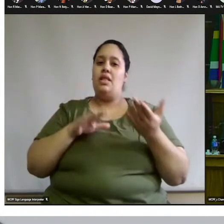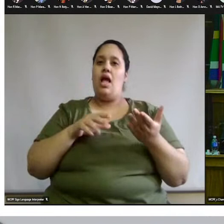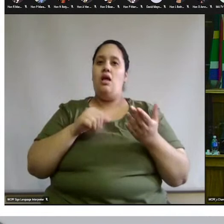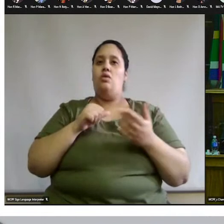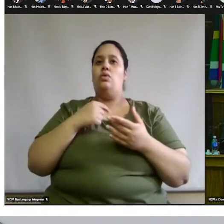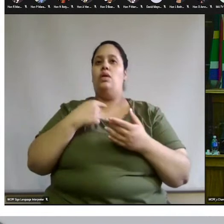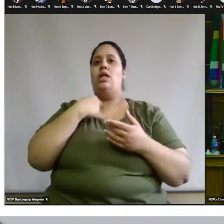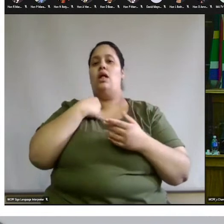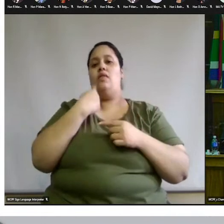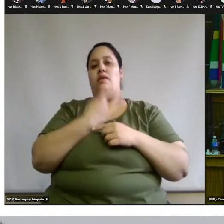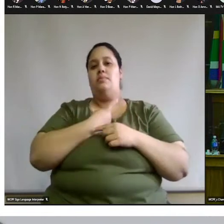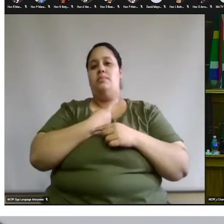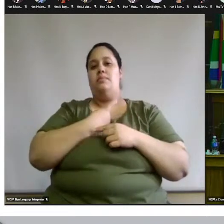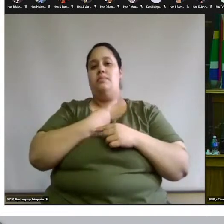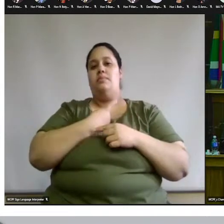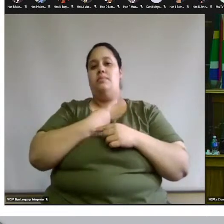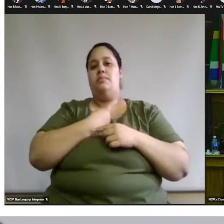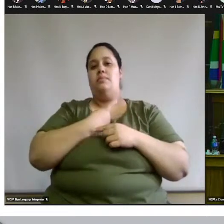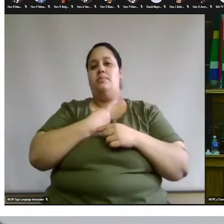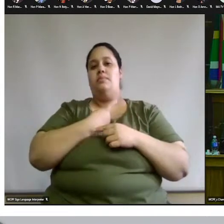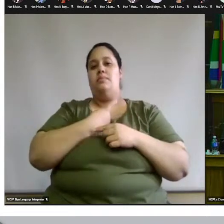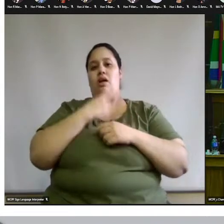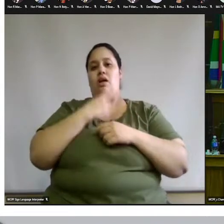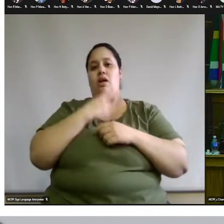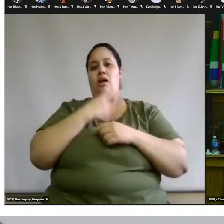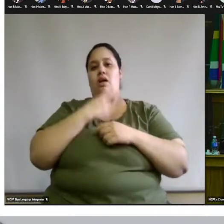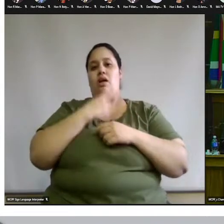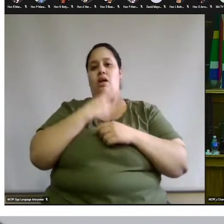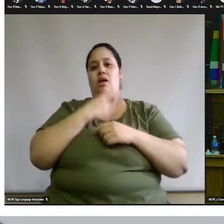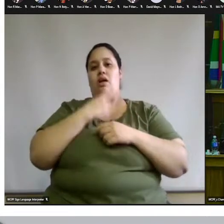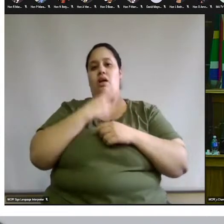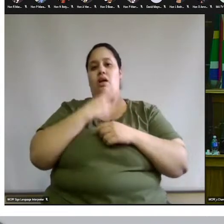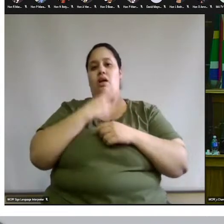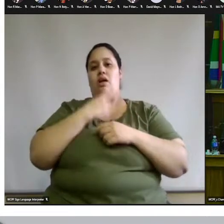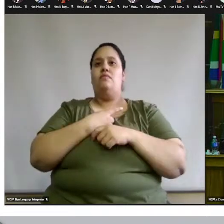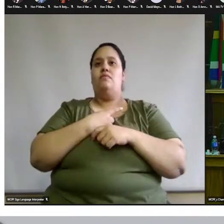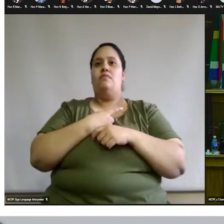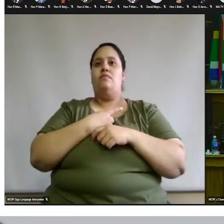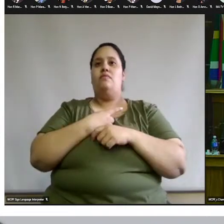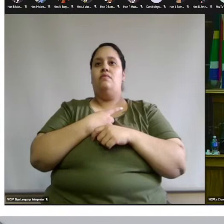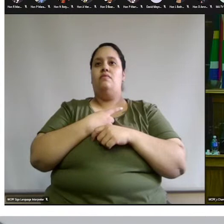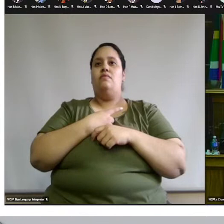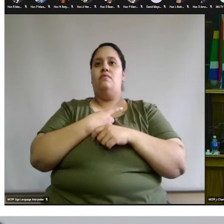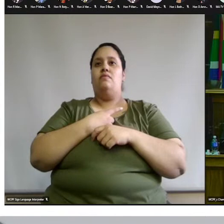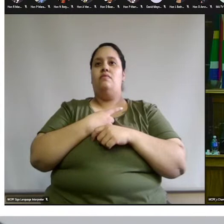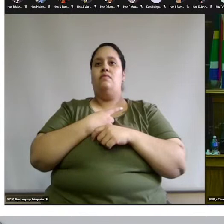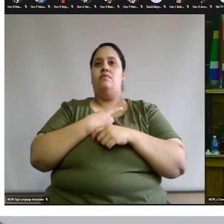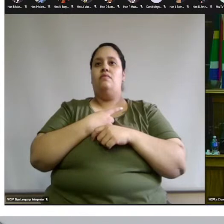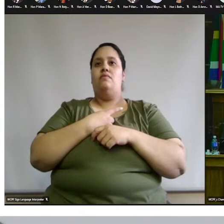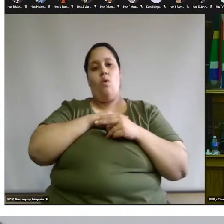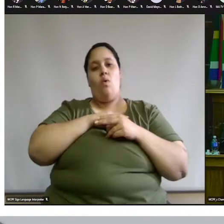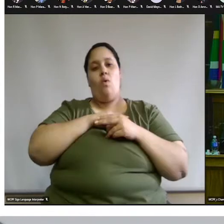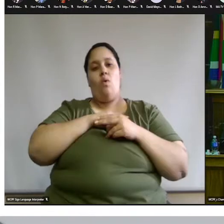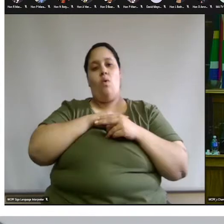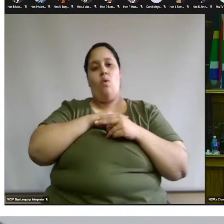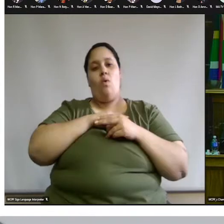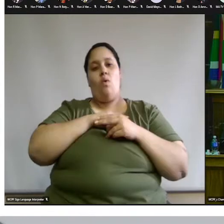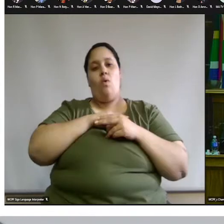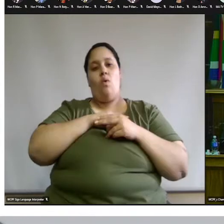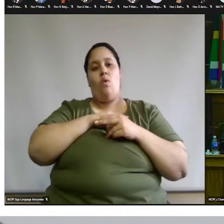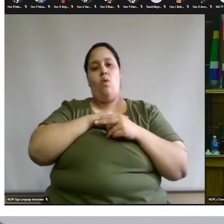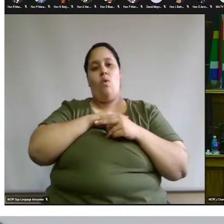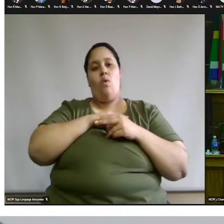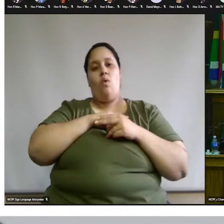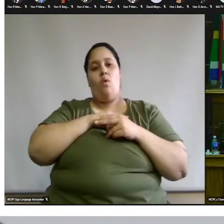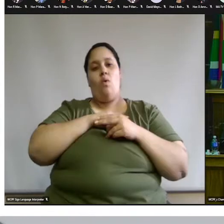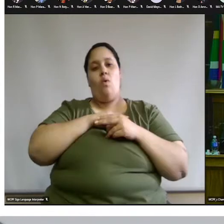year. Suicide is the second leading cause of death in the world's population of 15 to 29 years